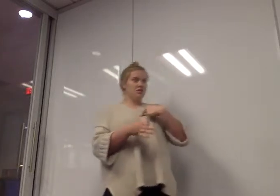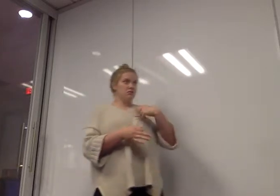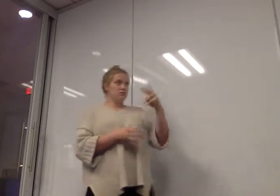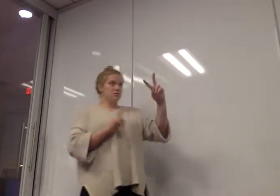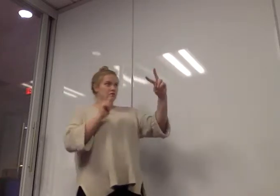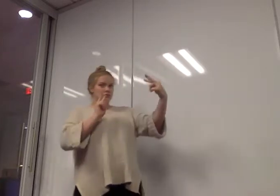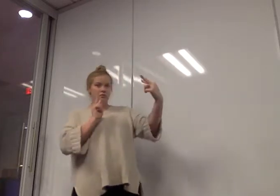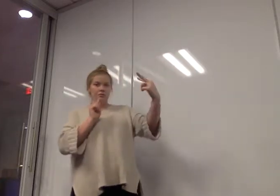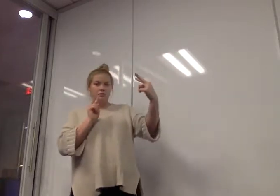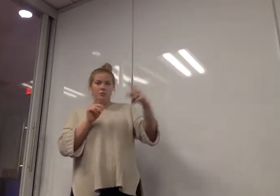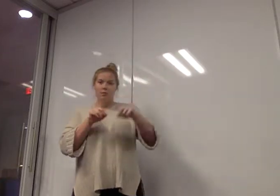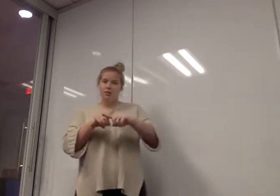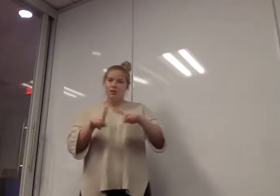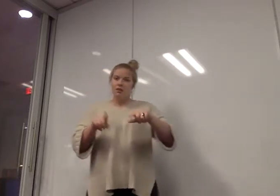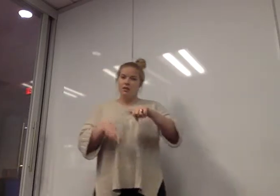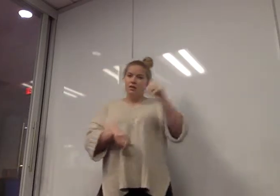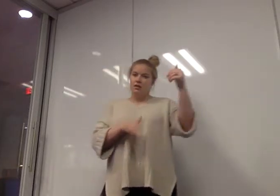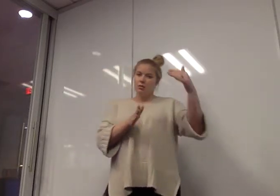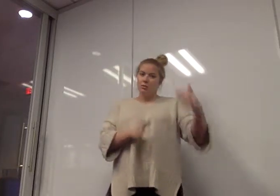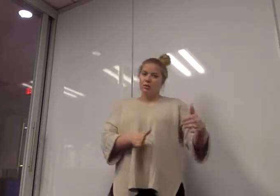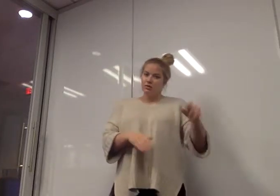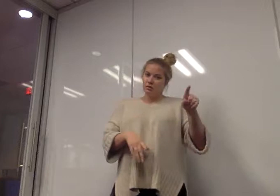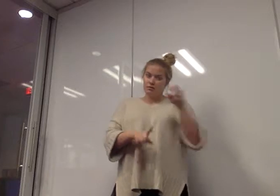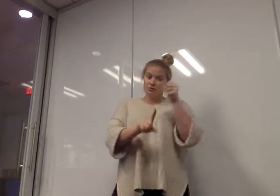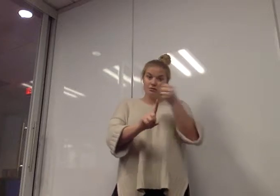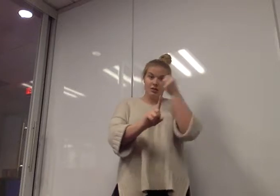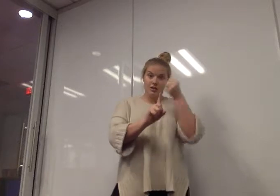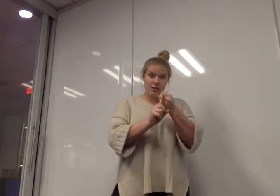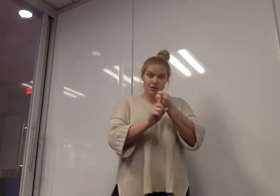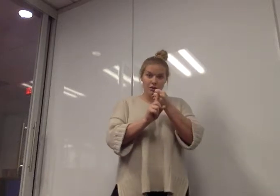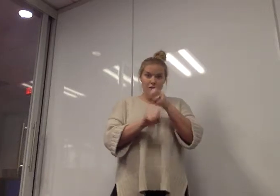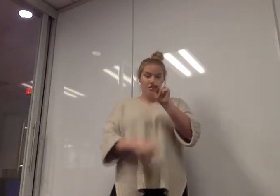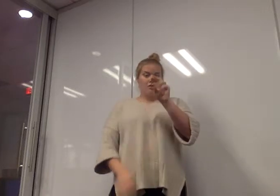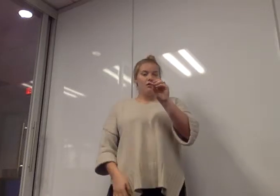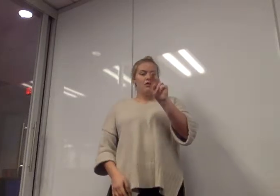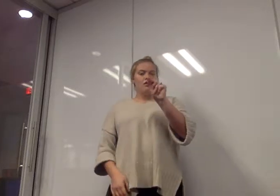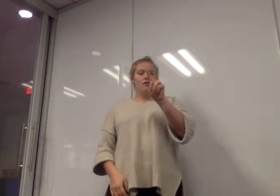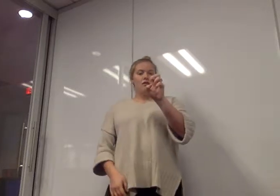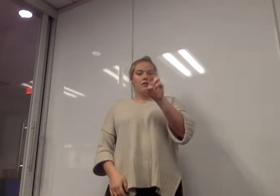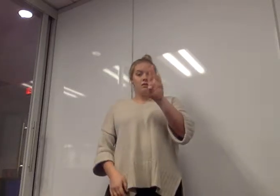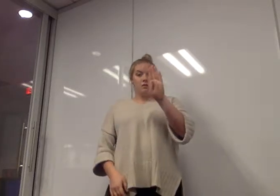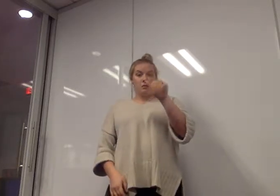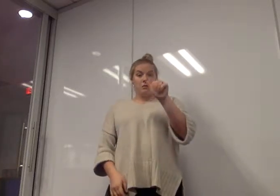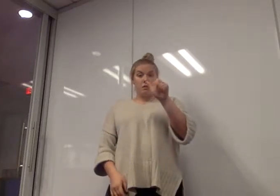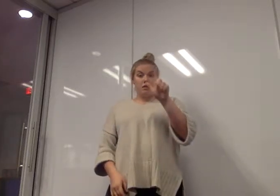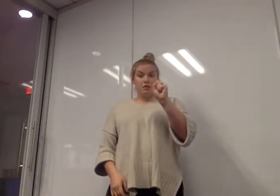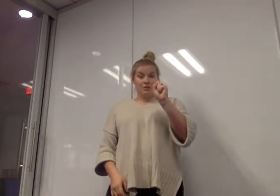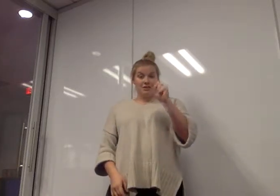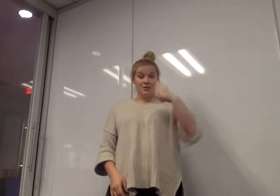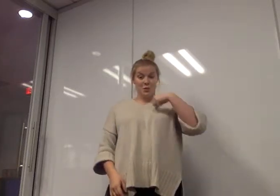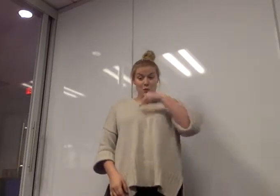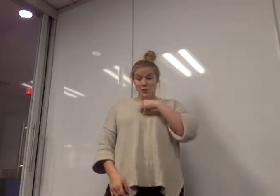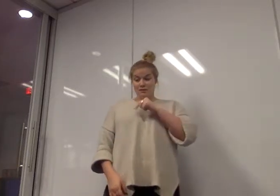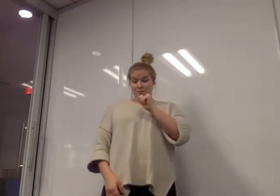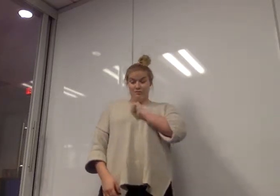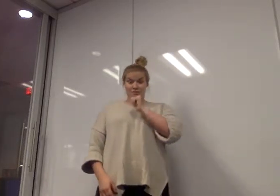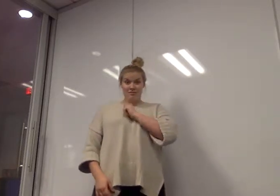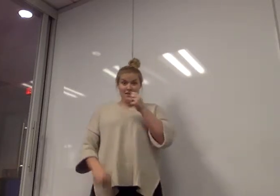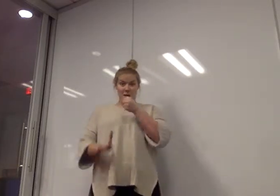forget, though, the other audience that's influenced by our nonverbals, and that's ourselves. We are also influenced by our nonverbals,